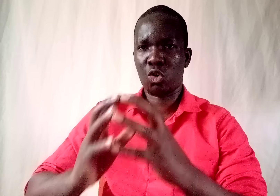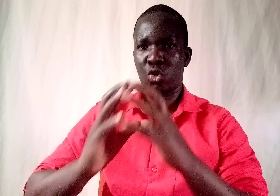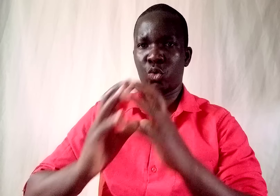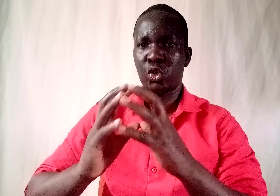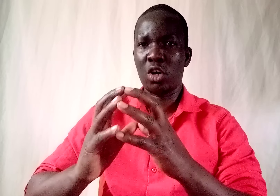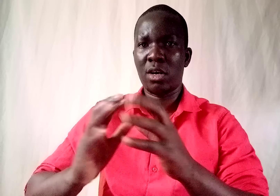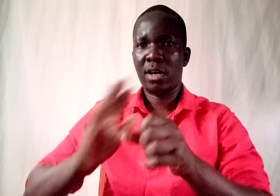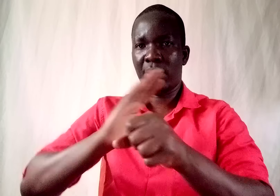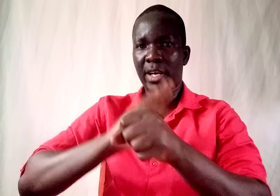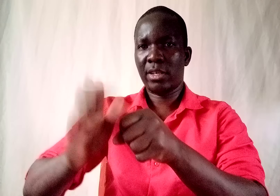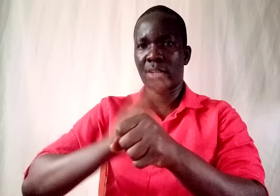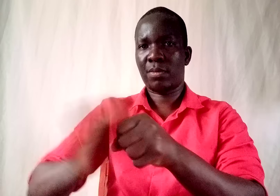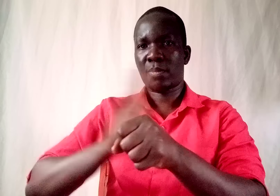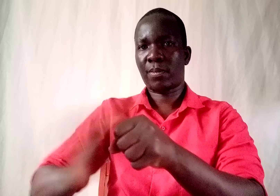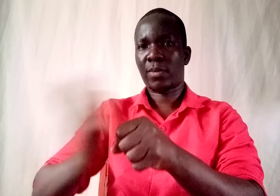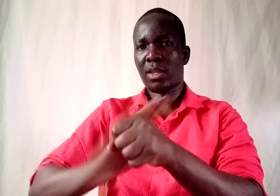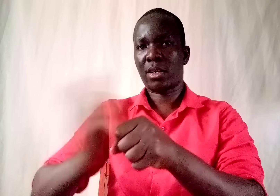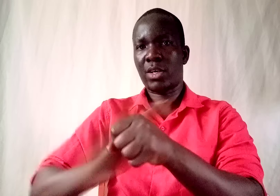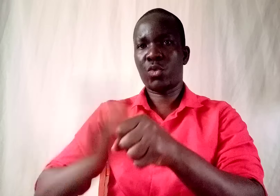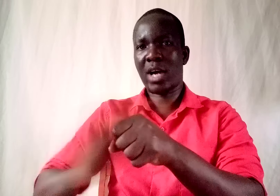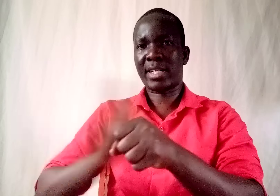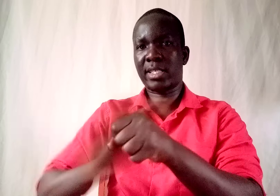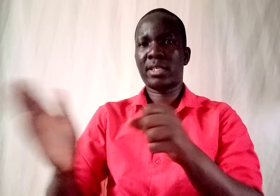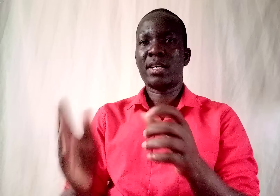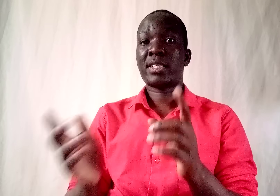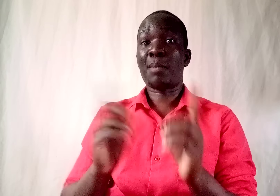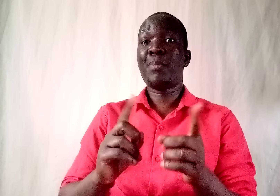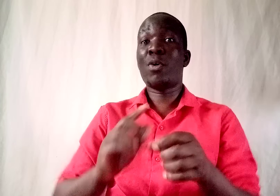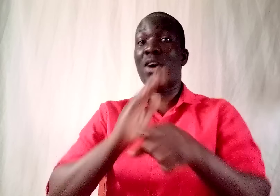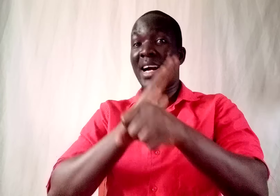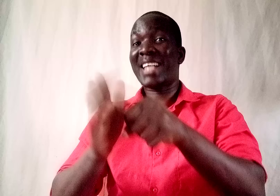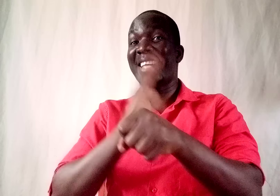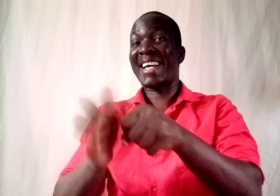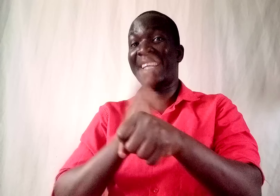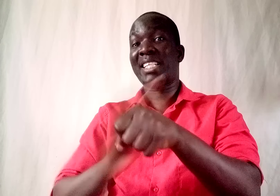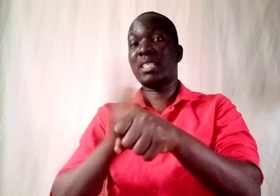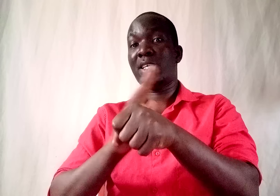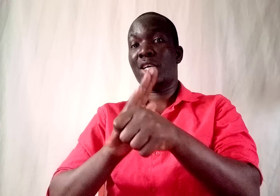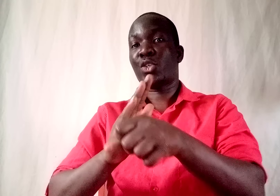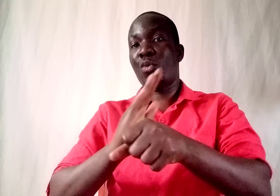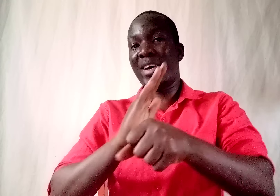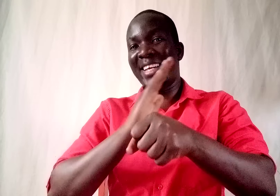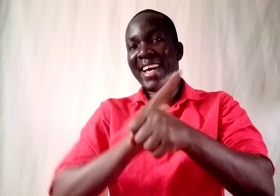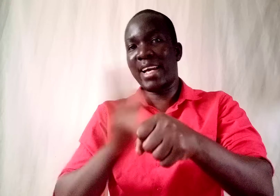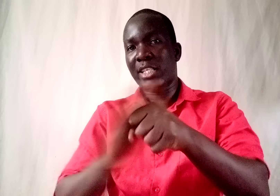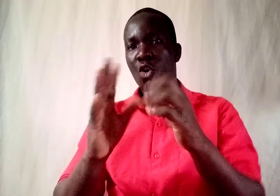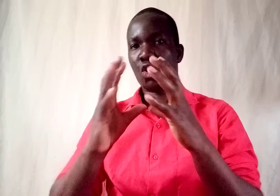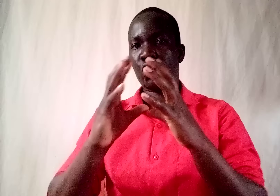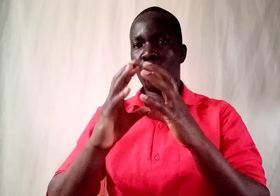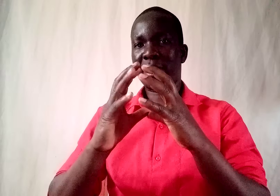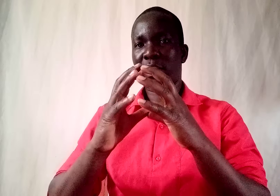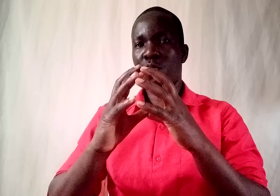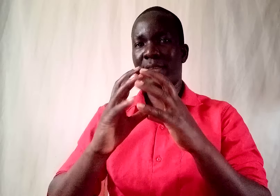you show, then you cut. Some people cut direct. So whether direct or showing this one,